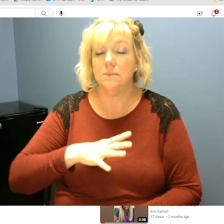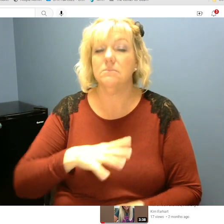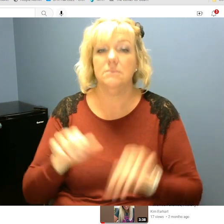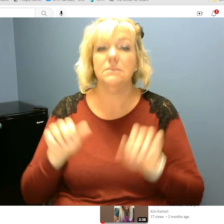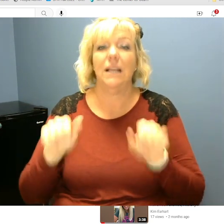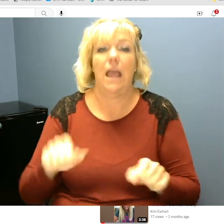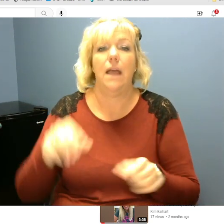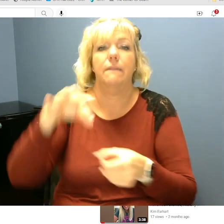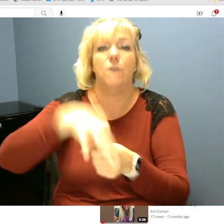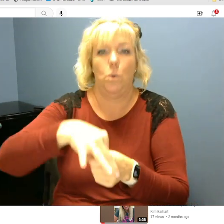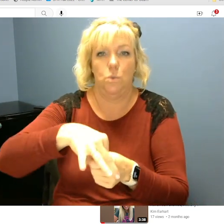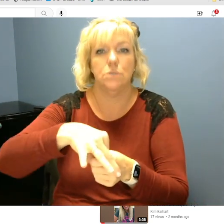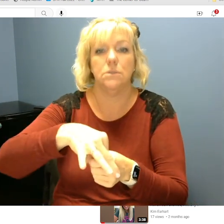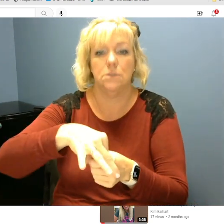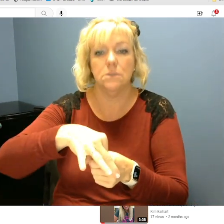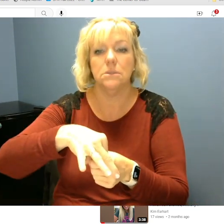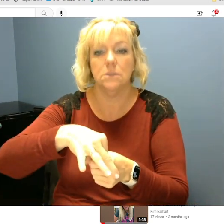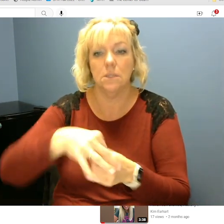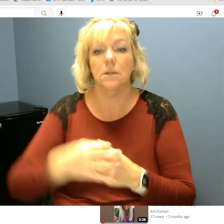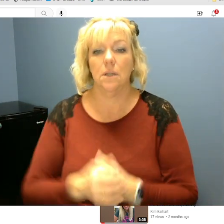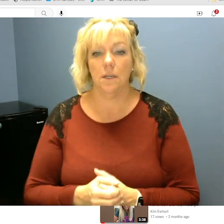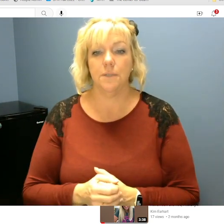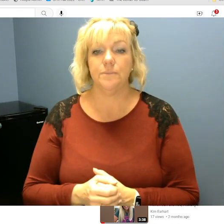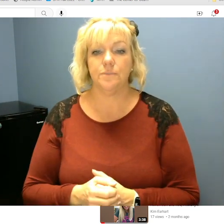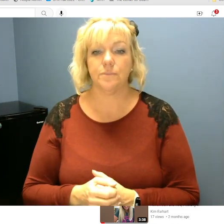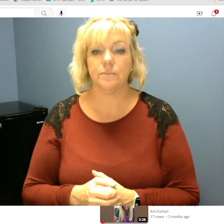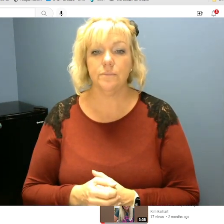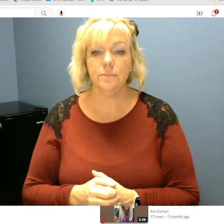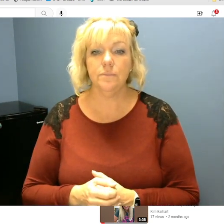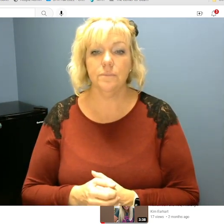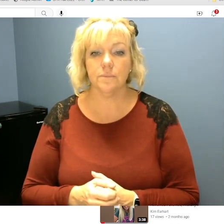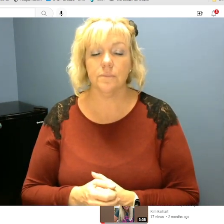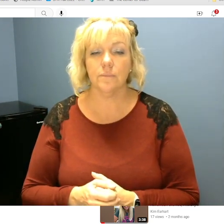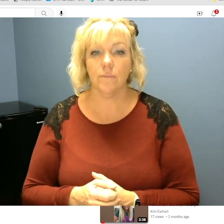vote. You cannot deny someone the right to vote on the basis of